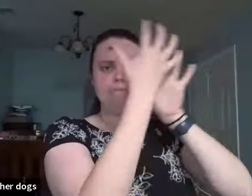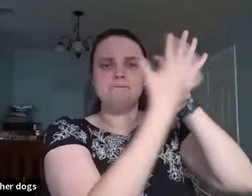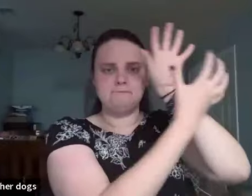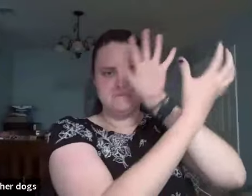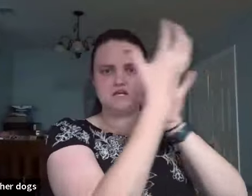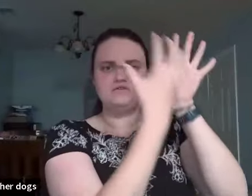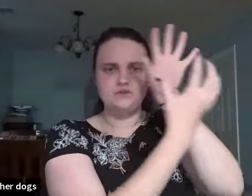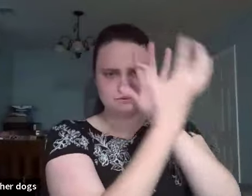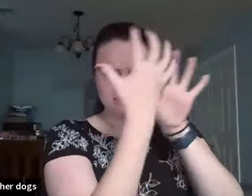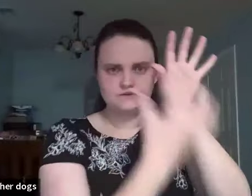Okay? Confused.